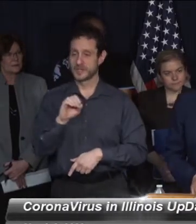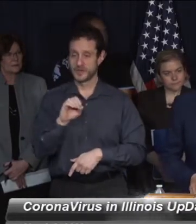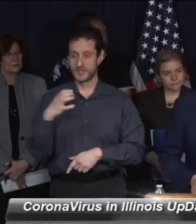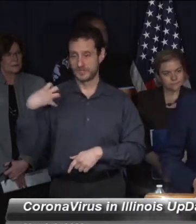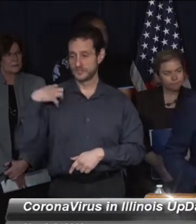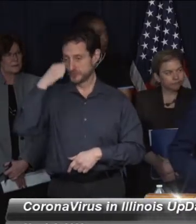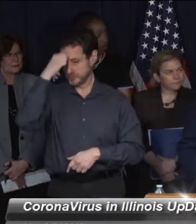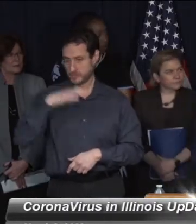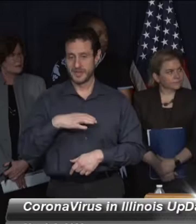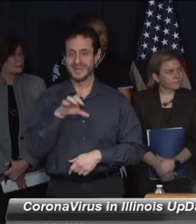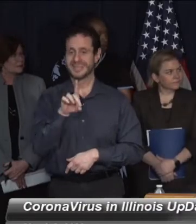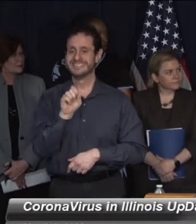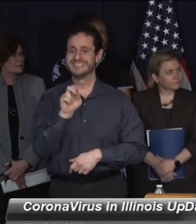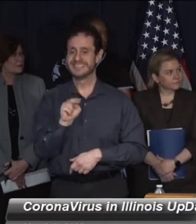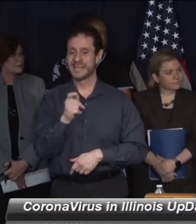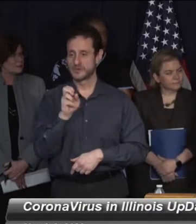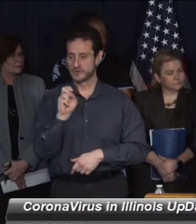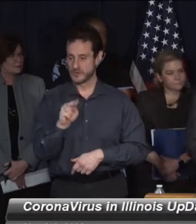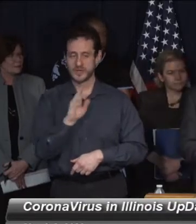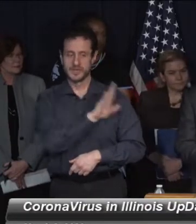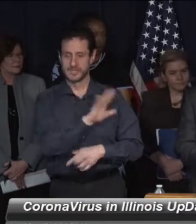remarks.